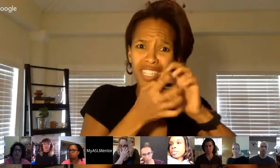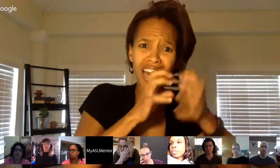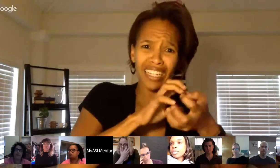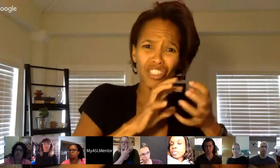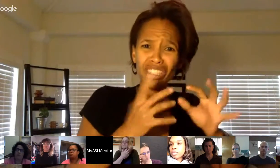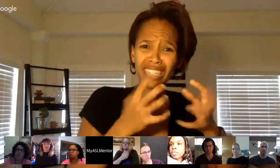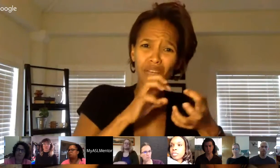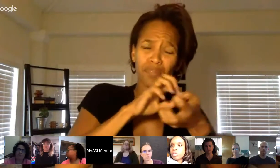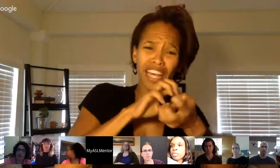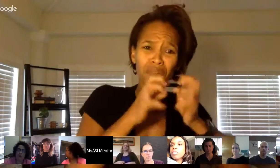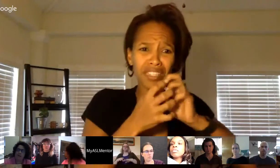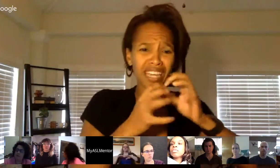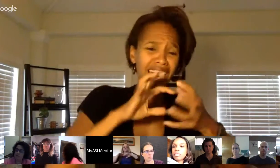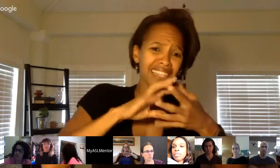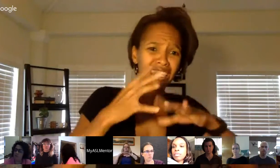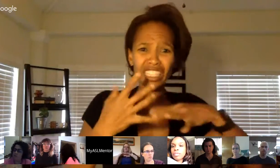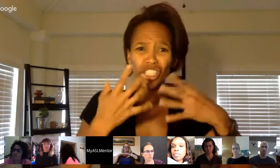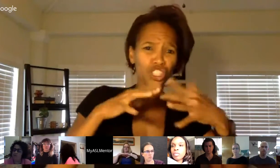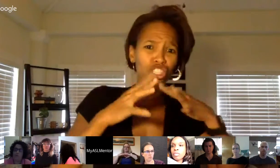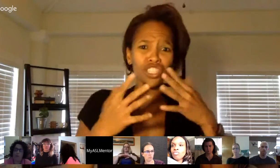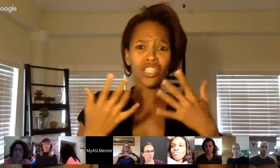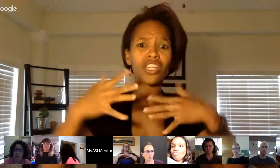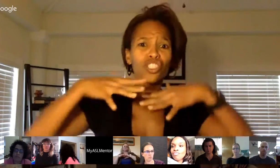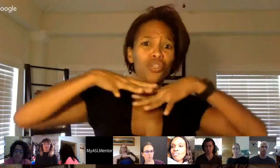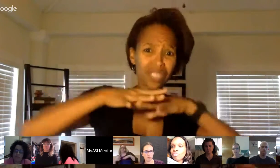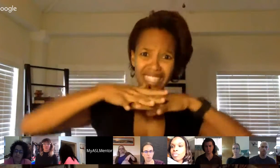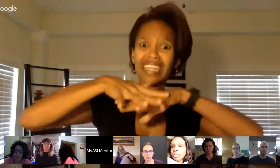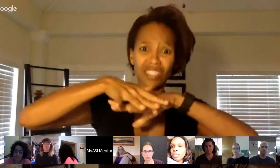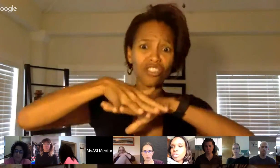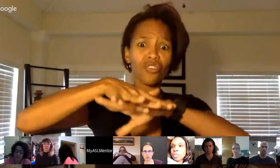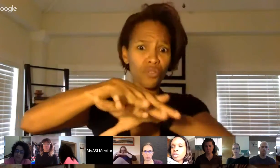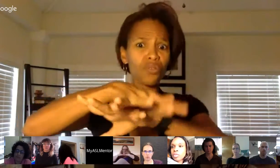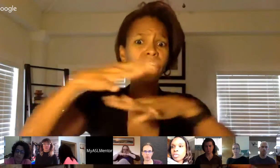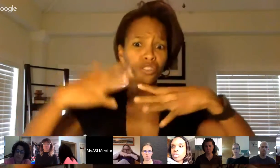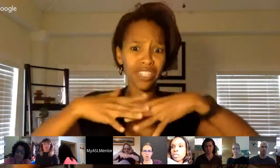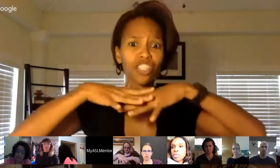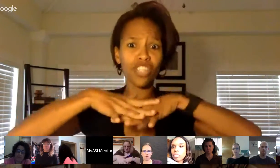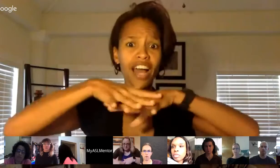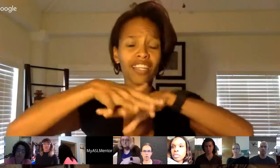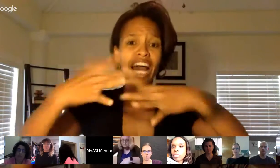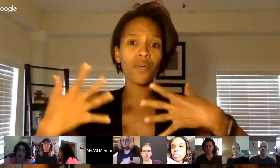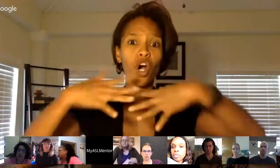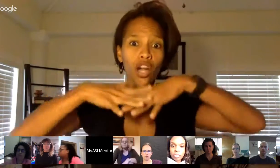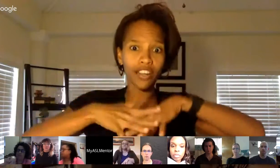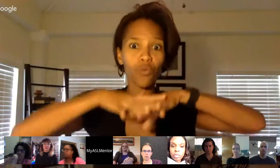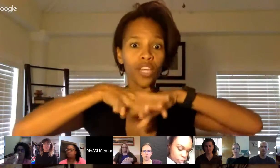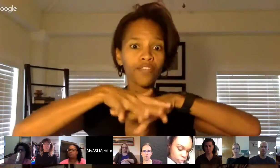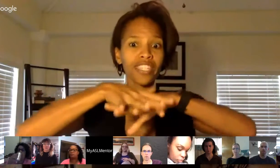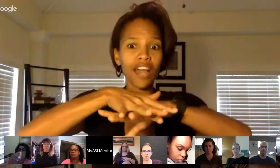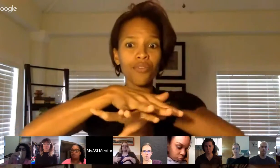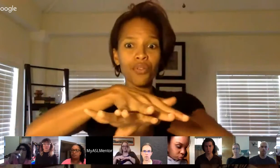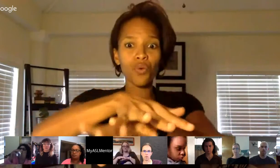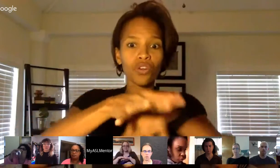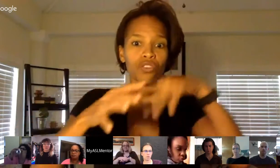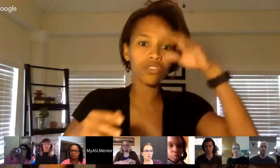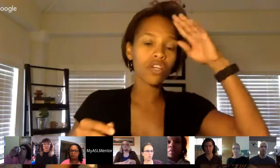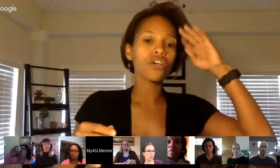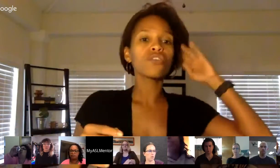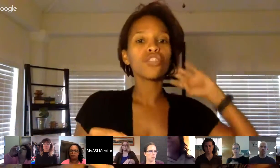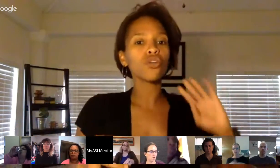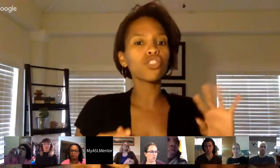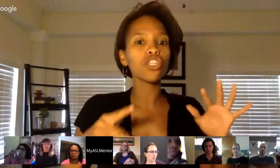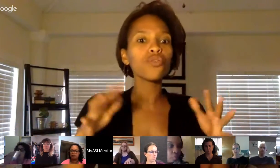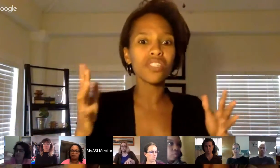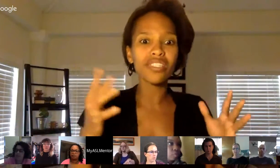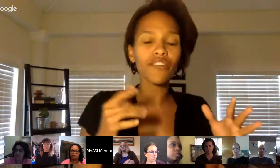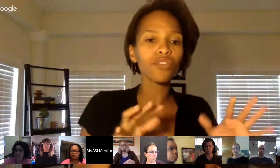other signs. She's like playing with signs and isn't sure. She uses this too, intersectionality, how we all kind of weave together in the world.